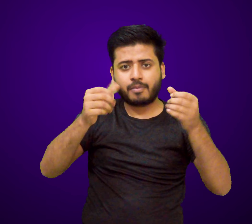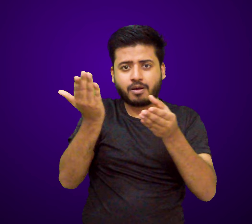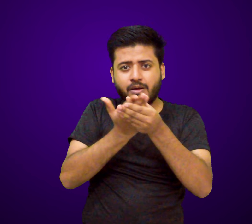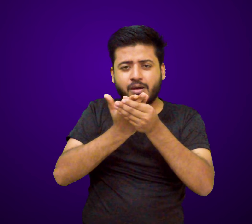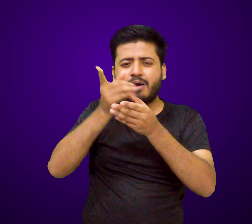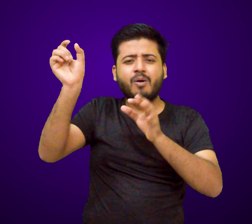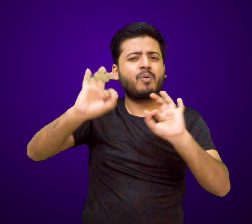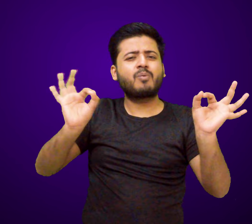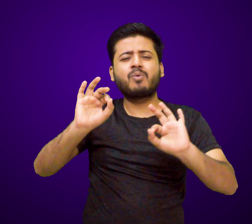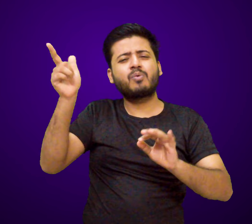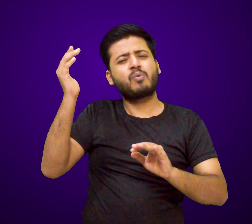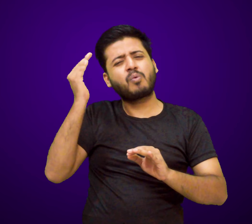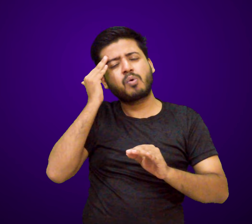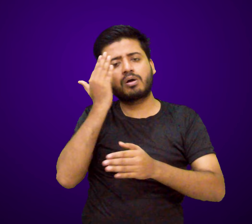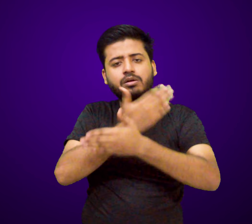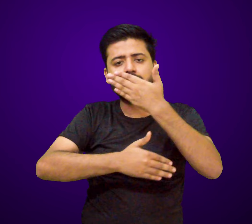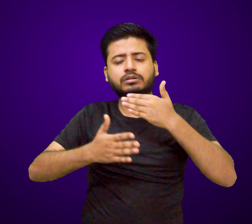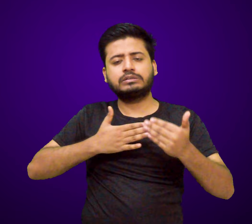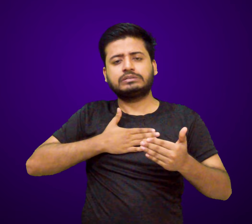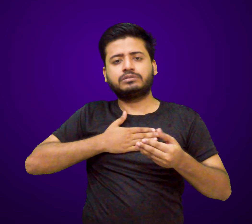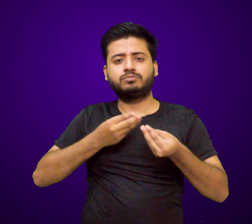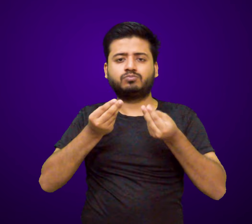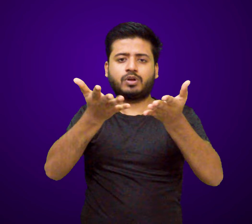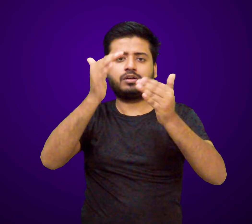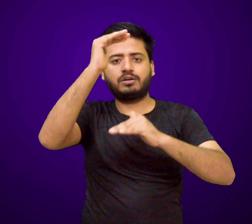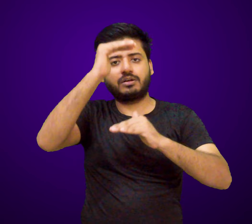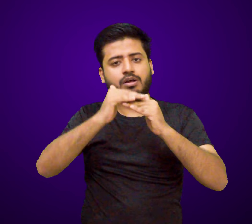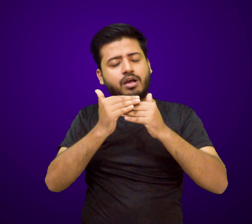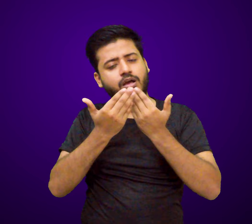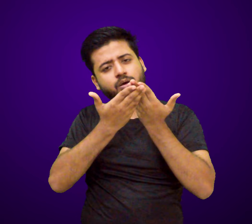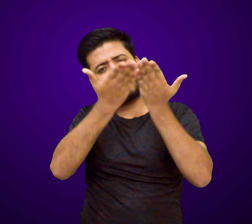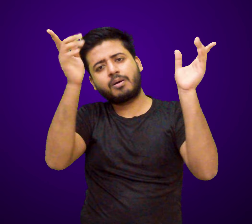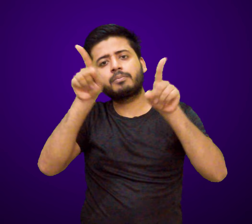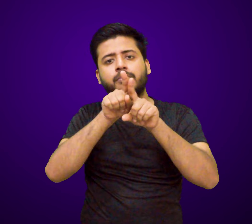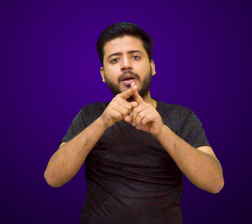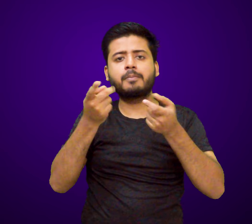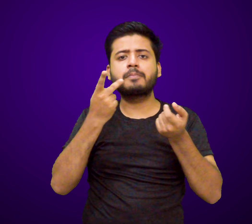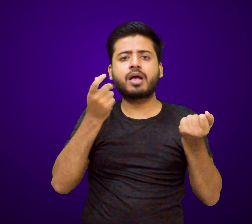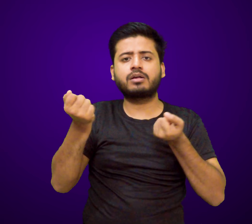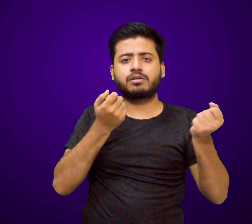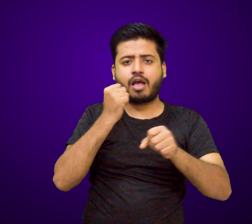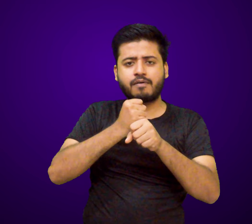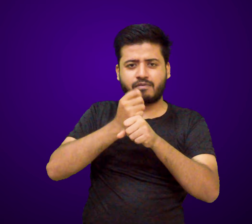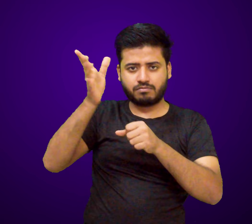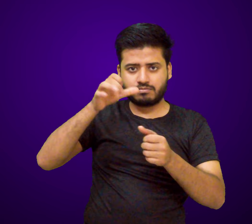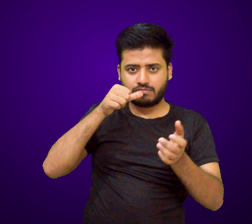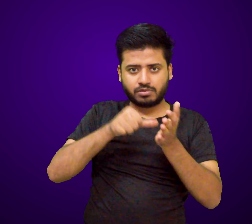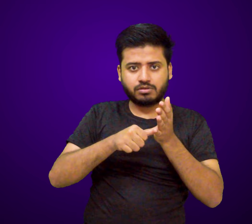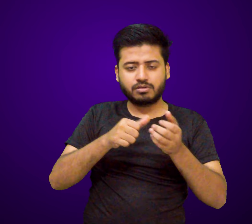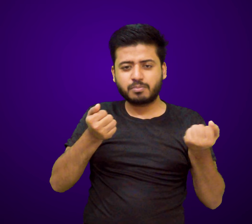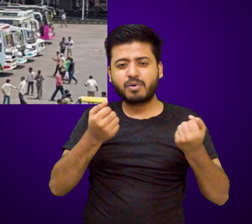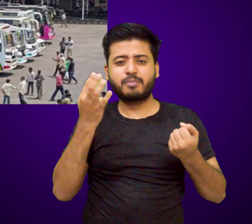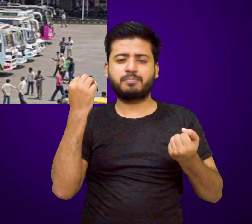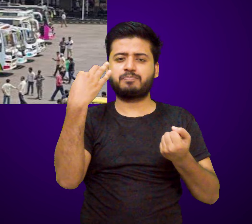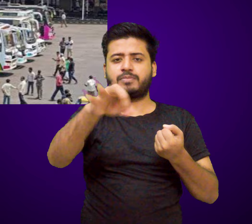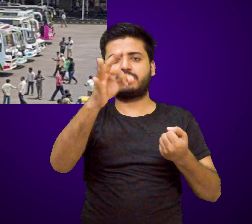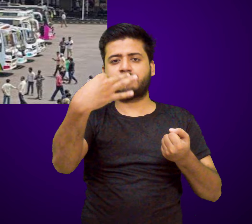or caregivers who can attest to how your disability affects your daily life and work. Closing. Maintain a respectful and